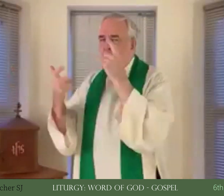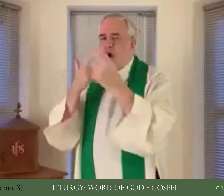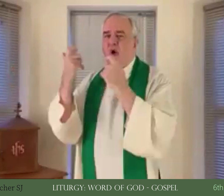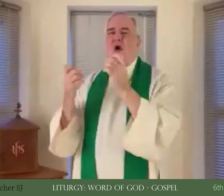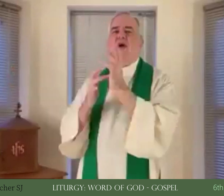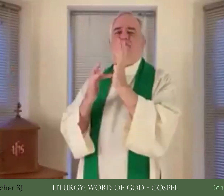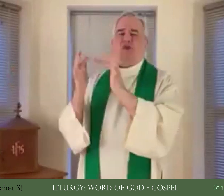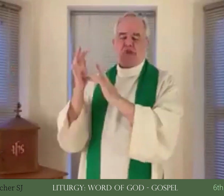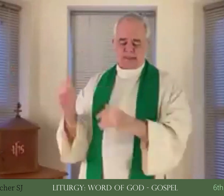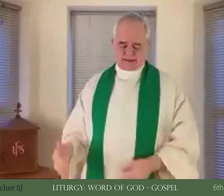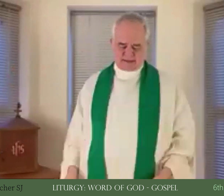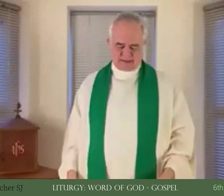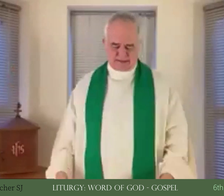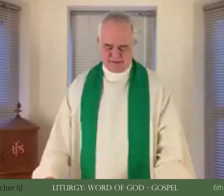look for Jesus.